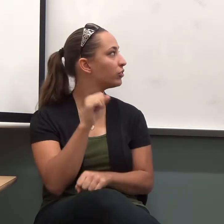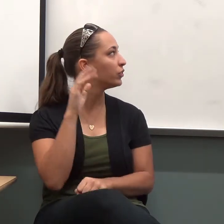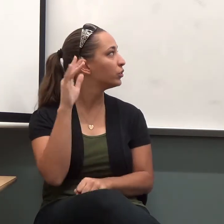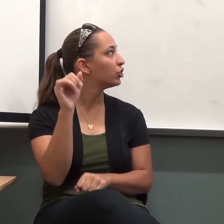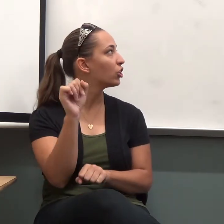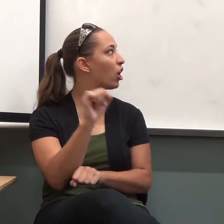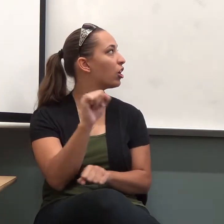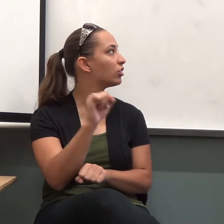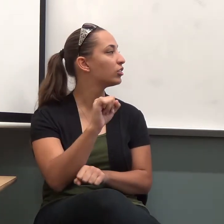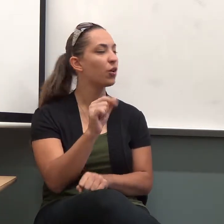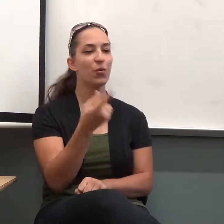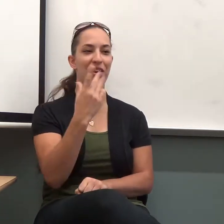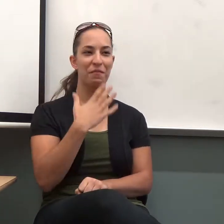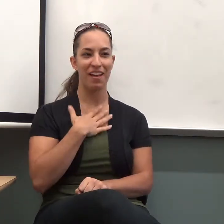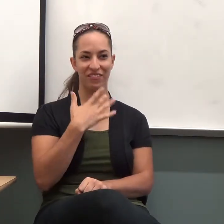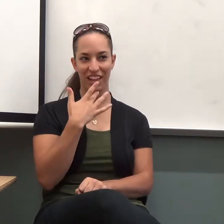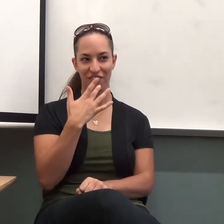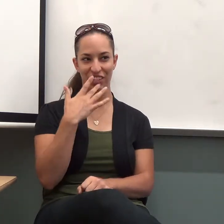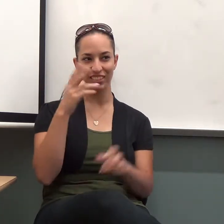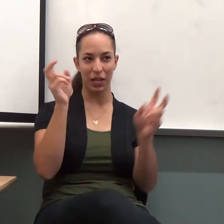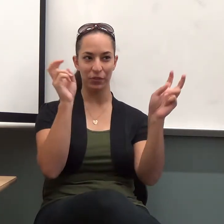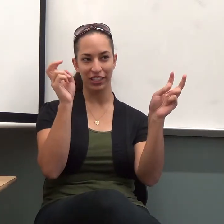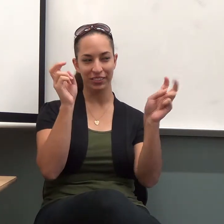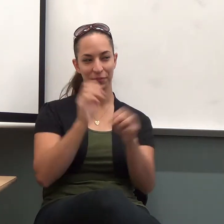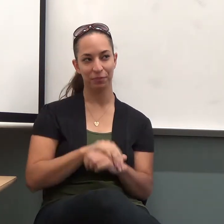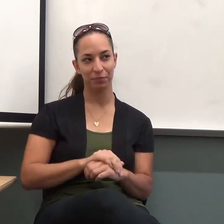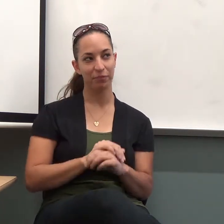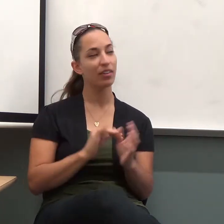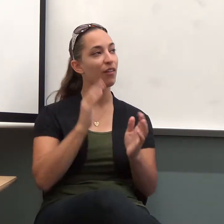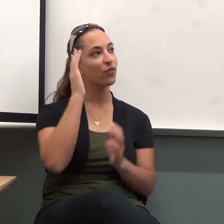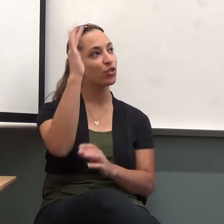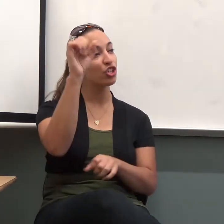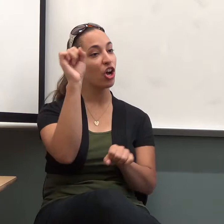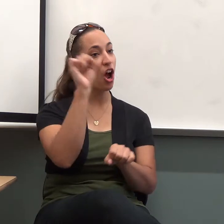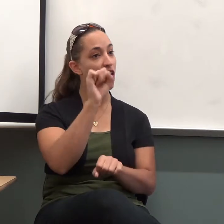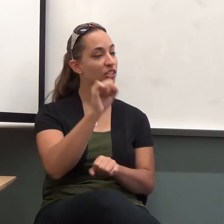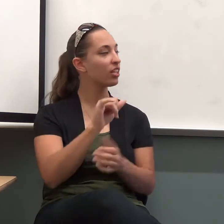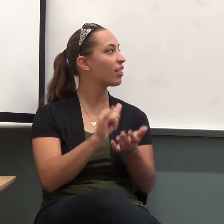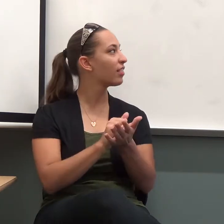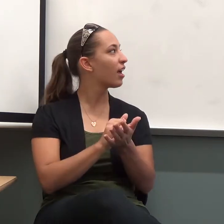One of my favorite subjects. That takes